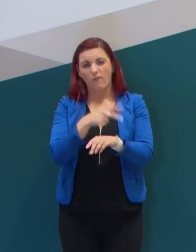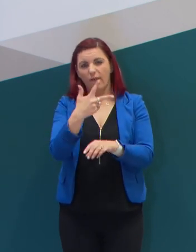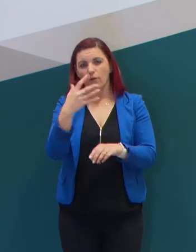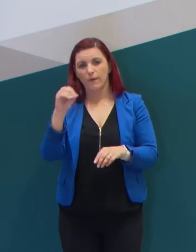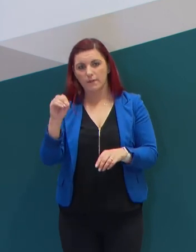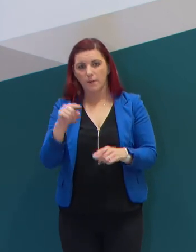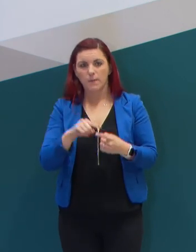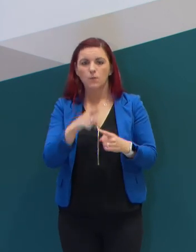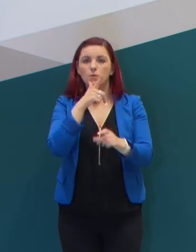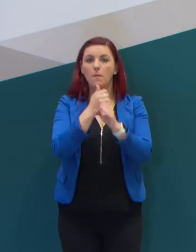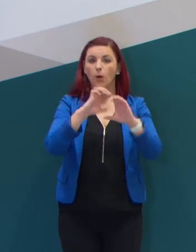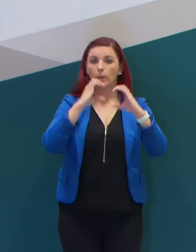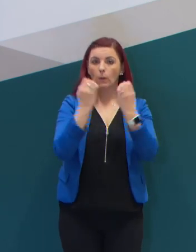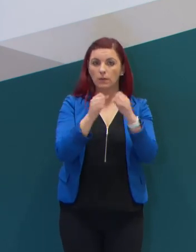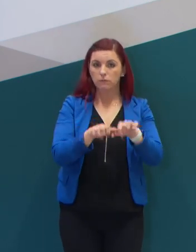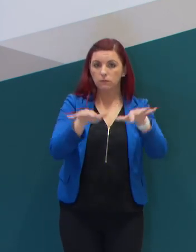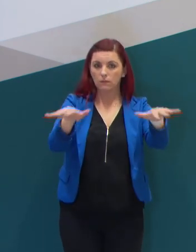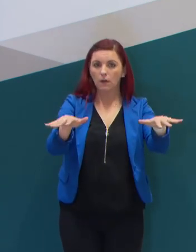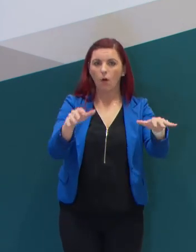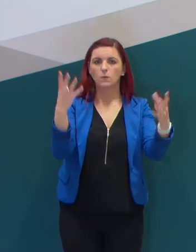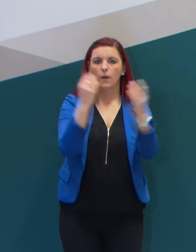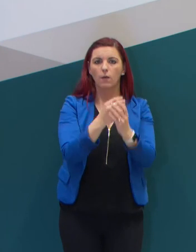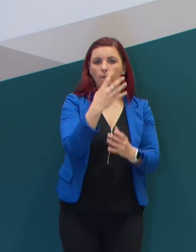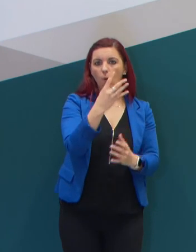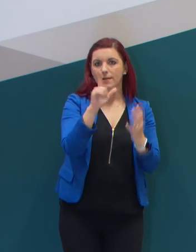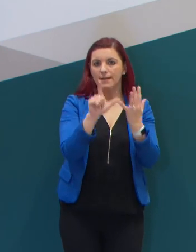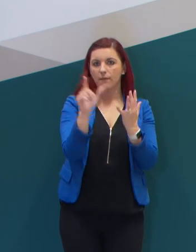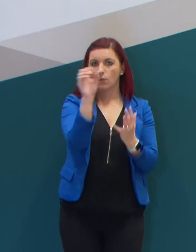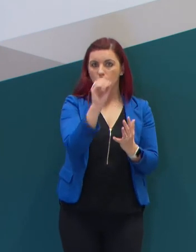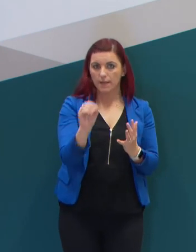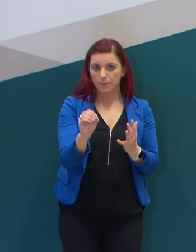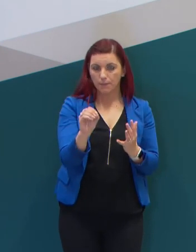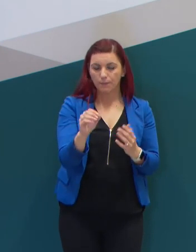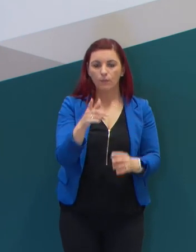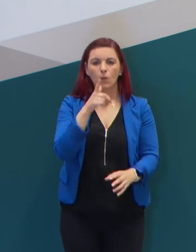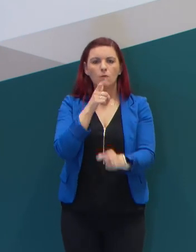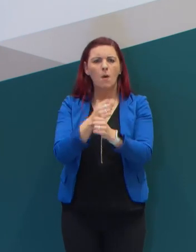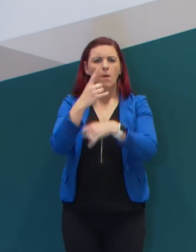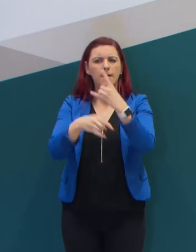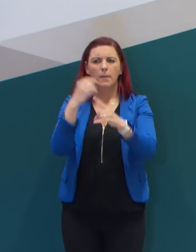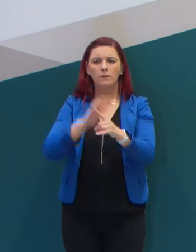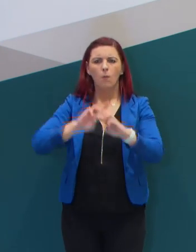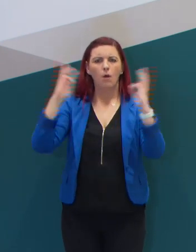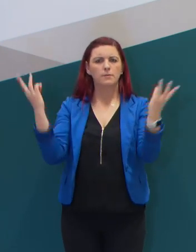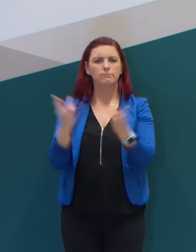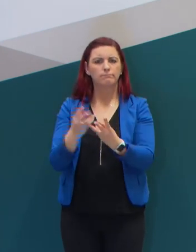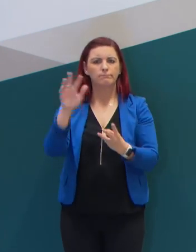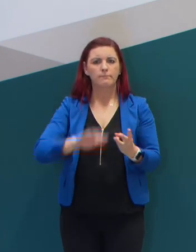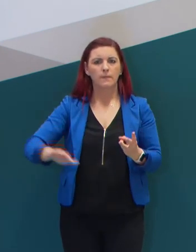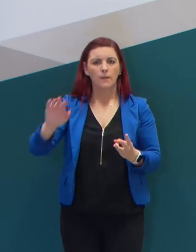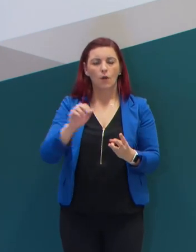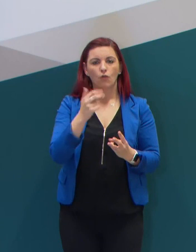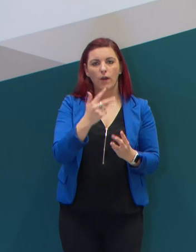community transmission accounts for 47%. In terms of the global position, there have been